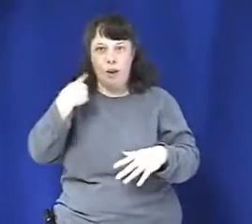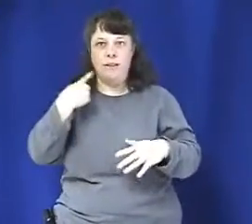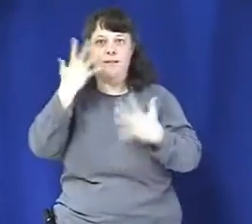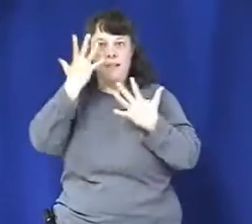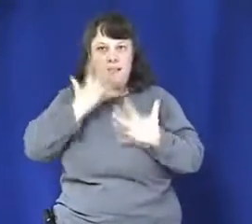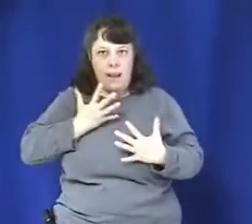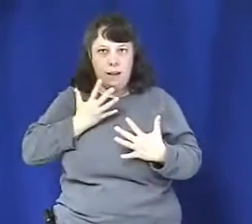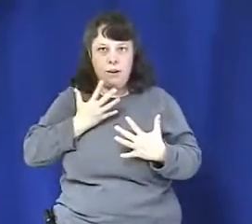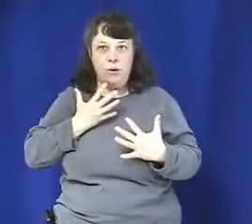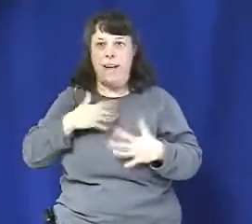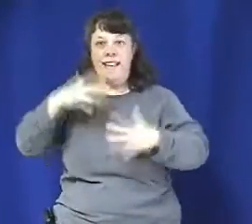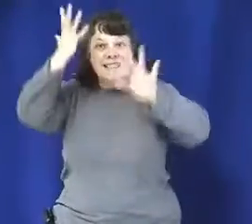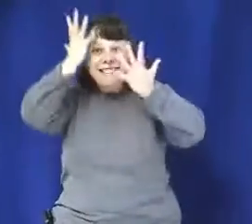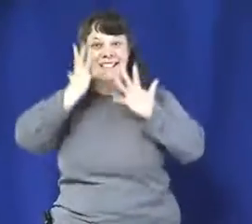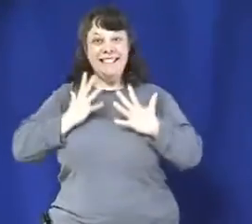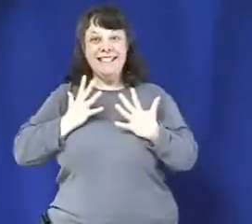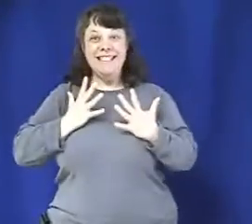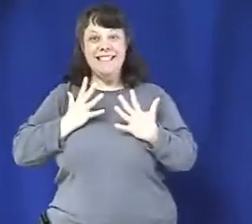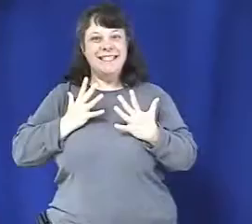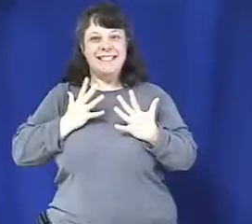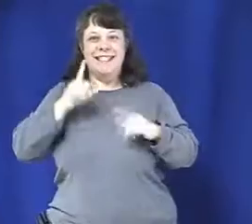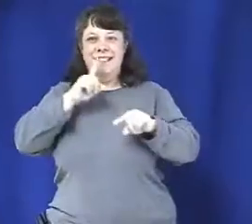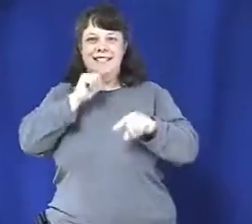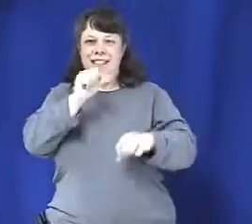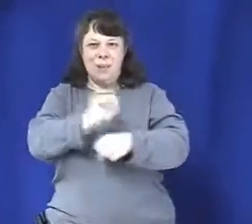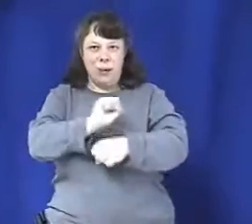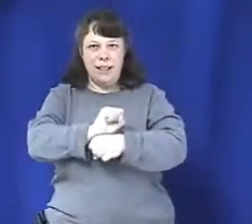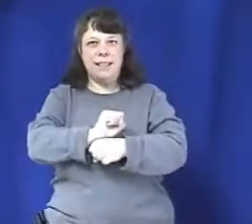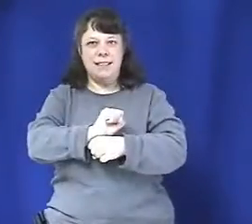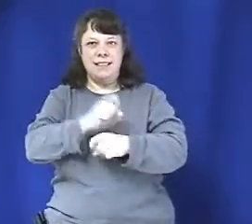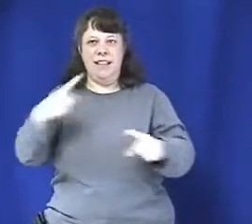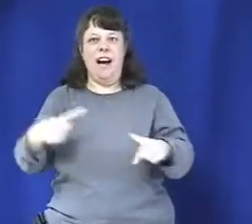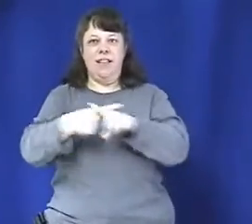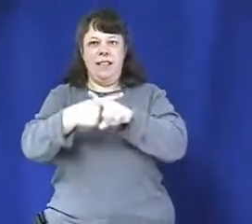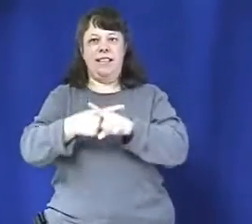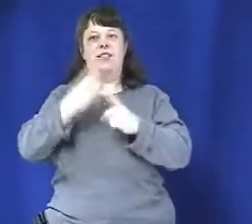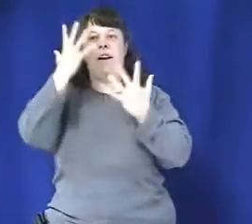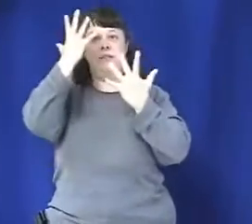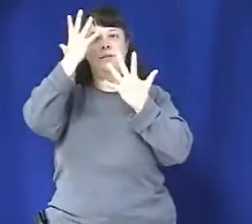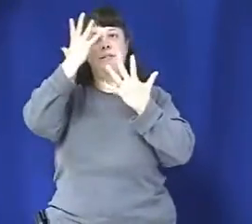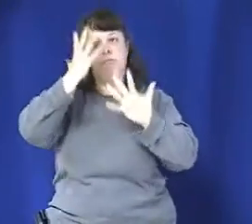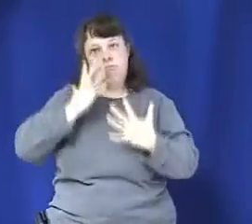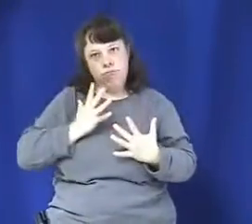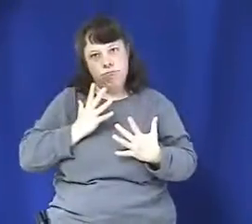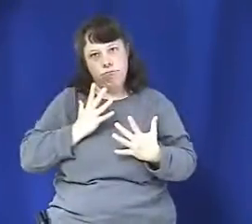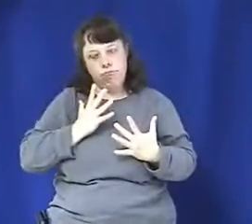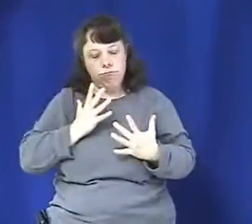look sad. You can't, doesn't work. It's a conflict. You have to.